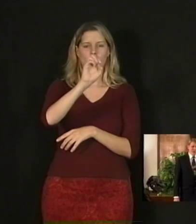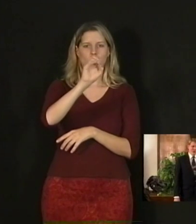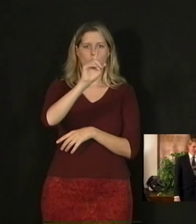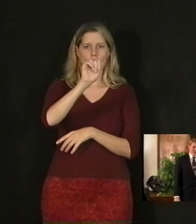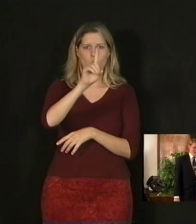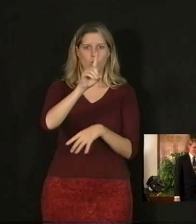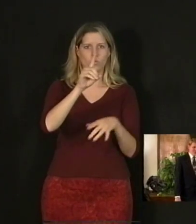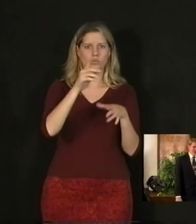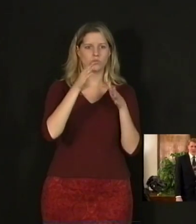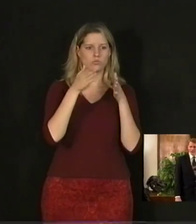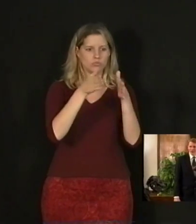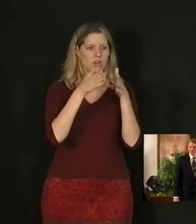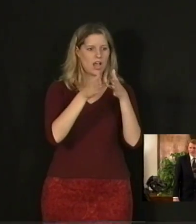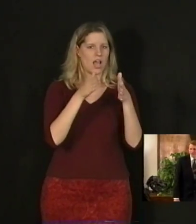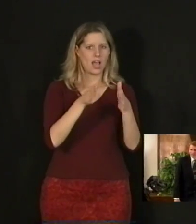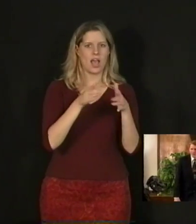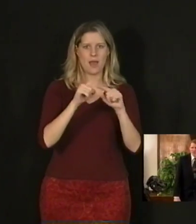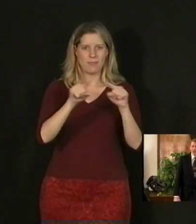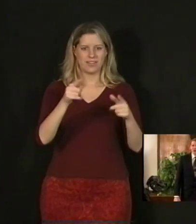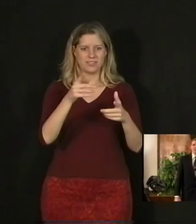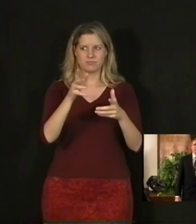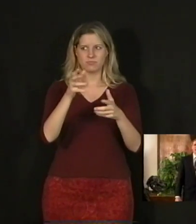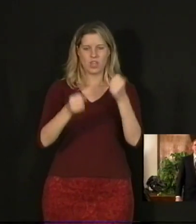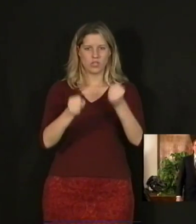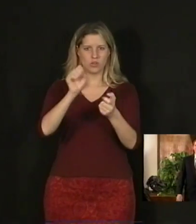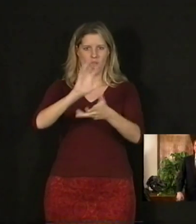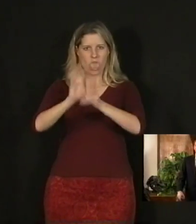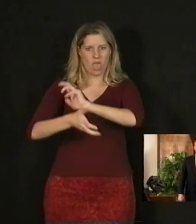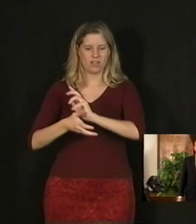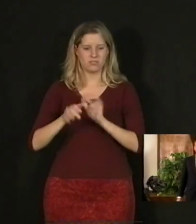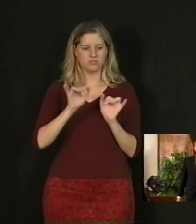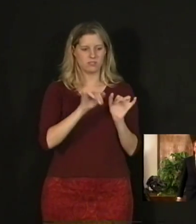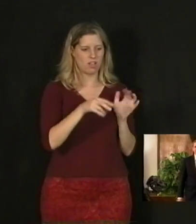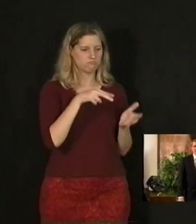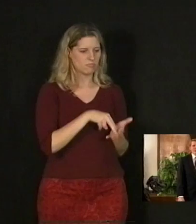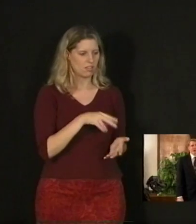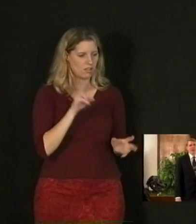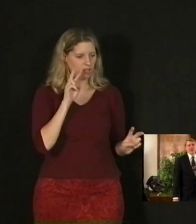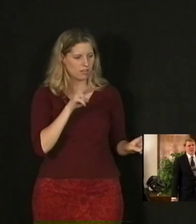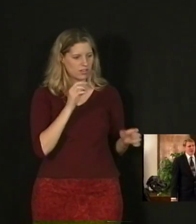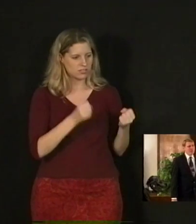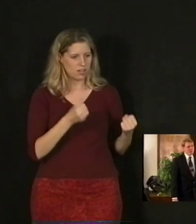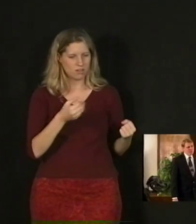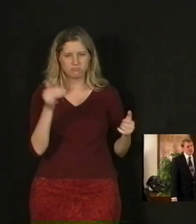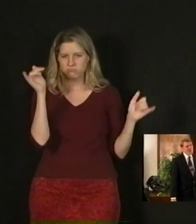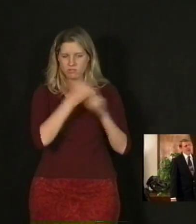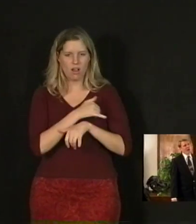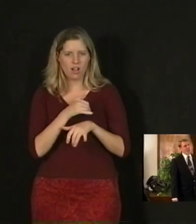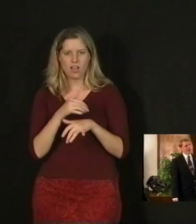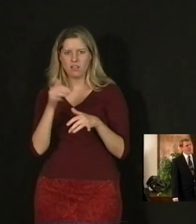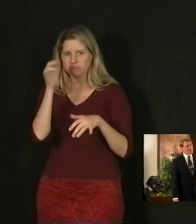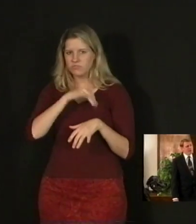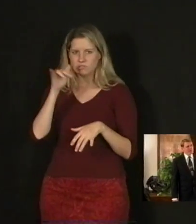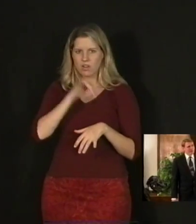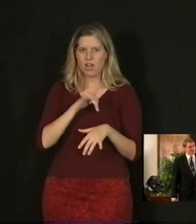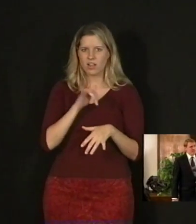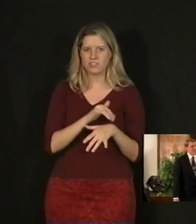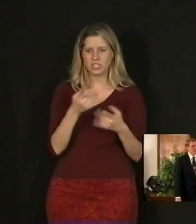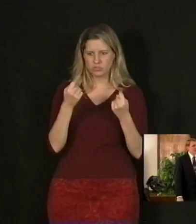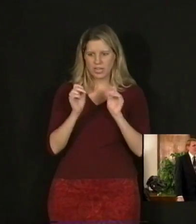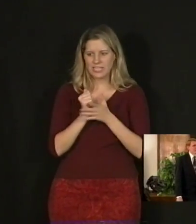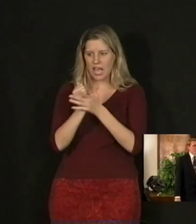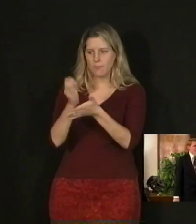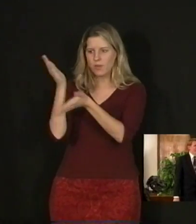car. What happened here, He's drunk. And so I stopped to go see what I could do to help, and another guy stopped, and we're pushing this car back off the railroad